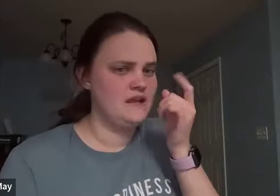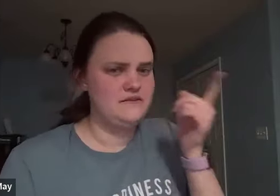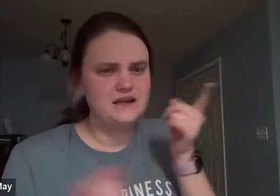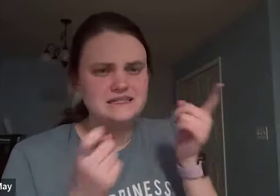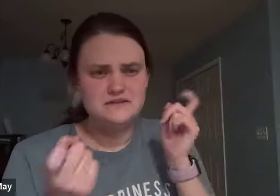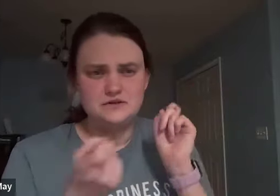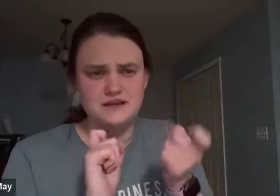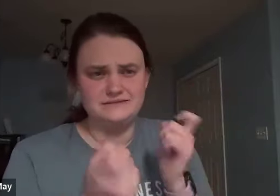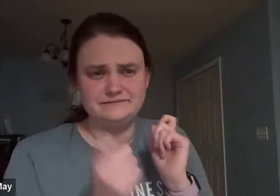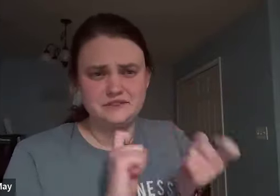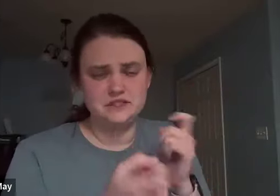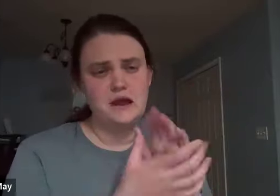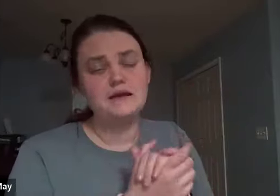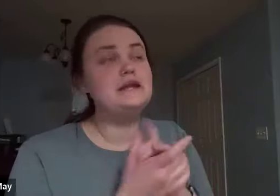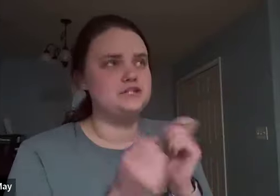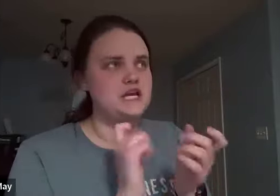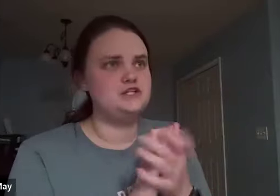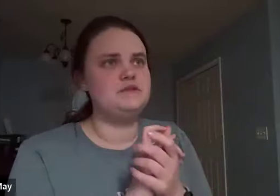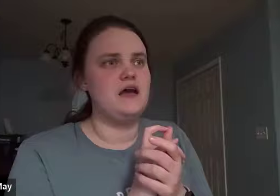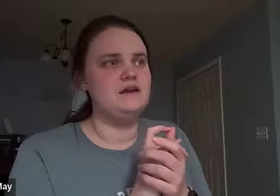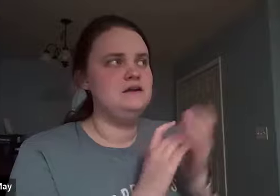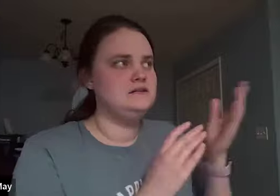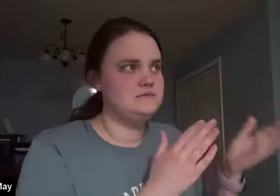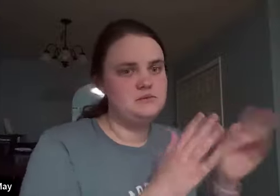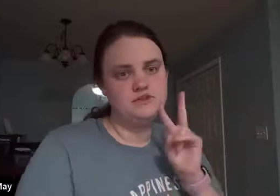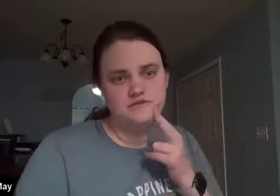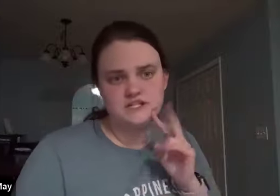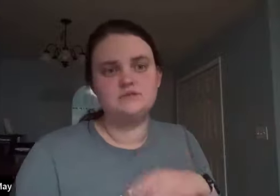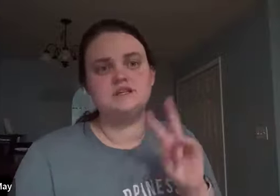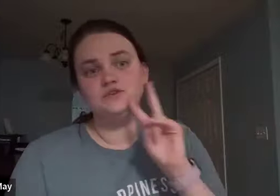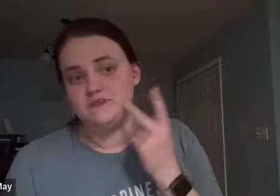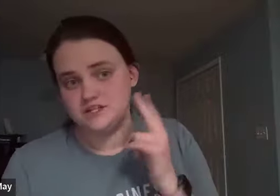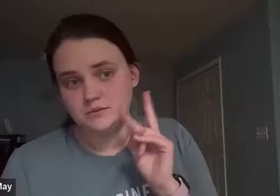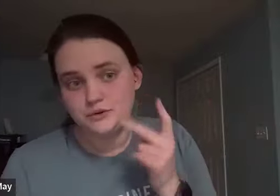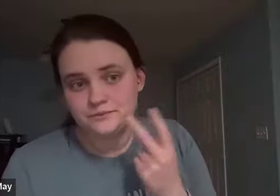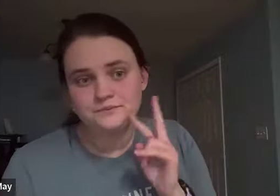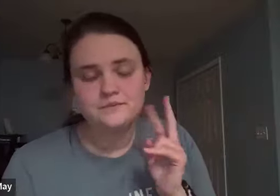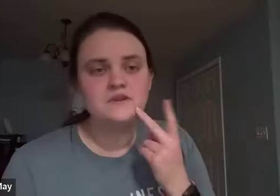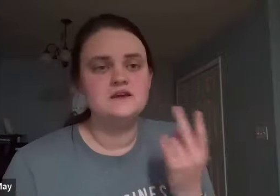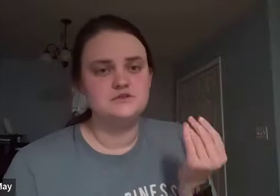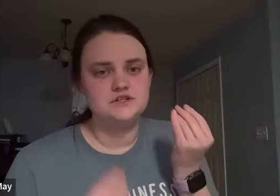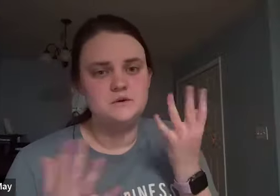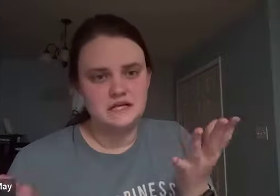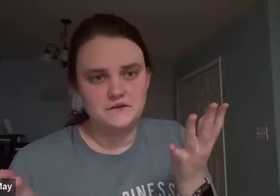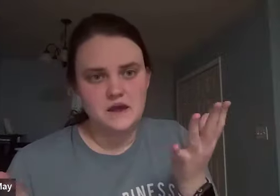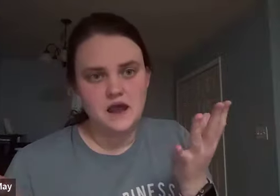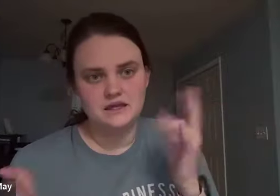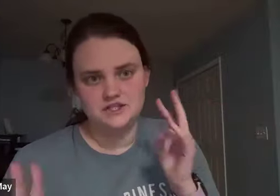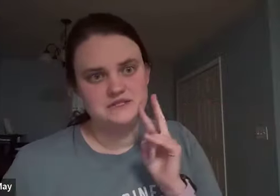I've kind of seen those kind of not interchange, but that some people will do vegetable, some will do vegetable. So I just want to give you that in case you see